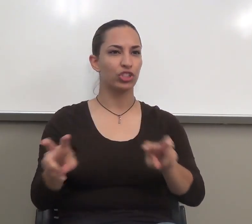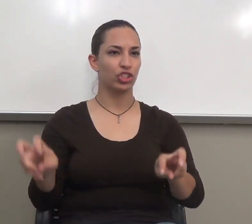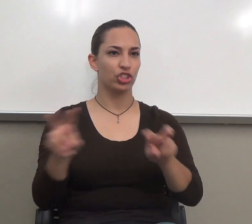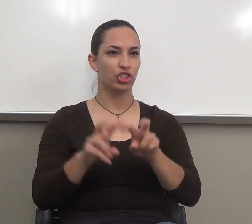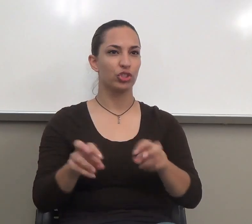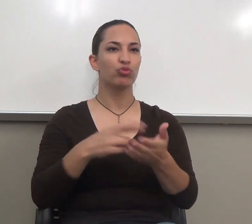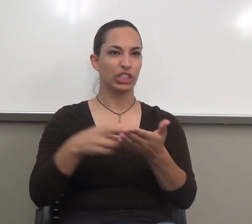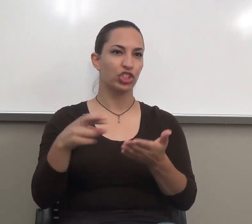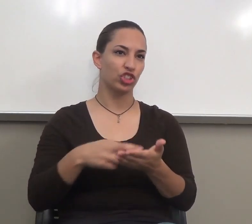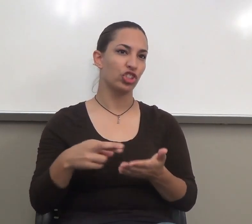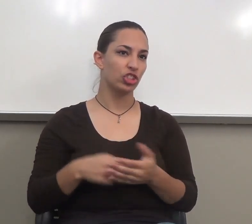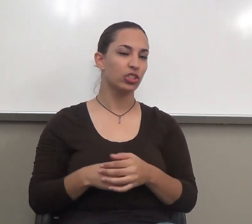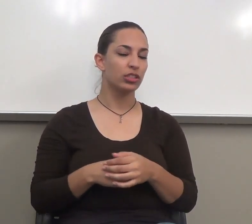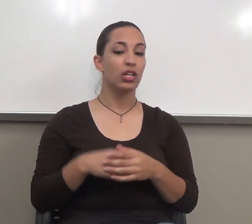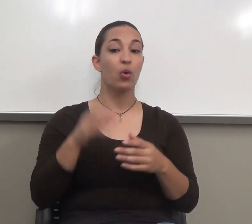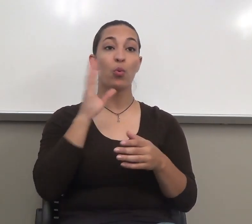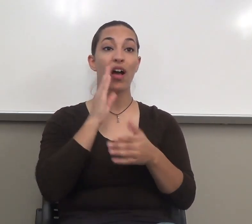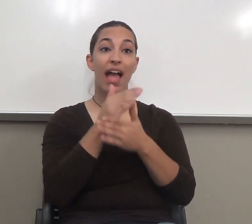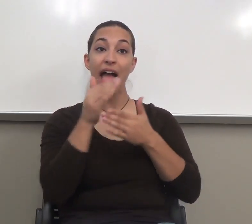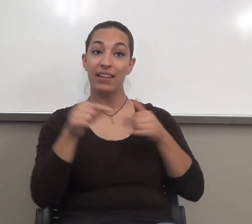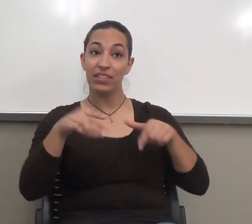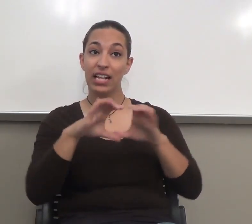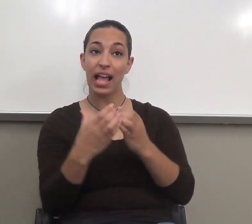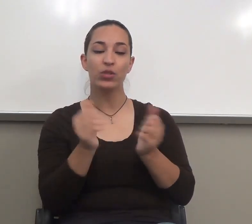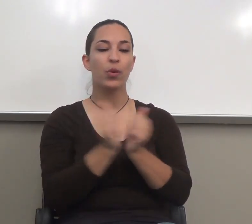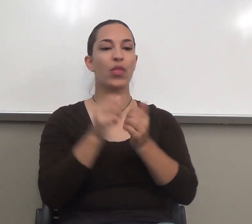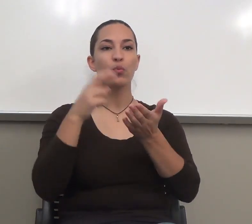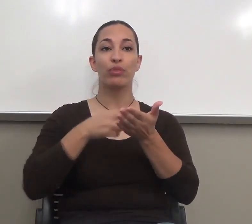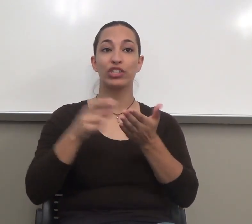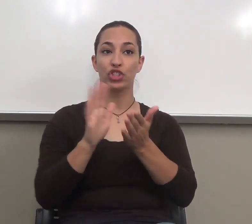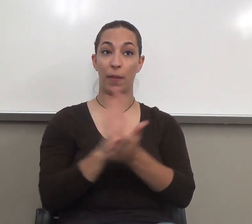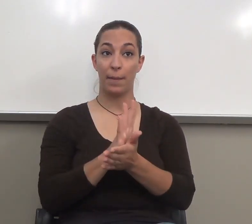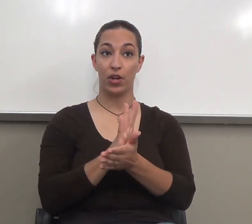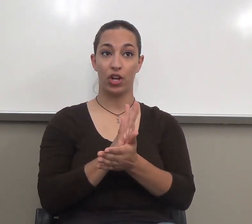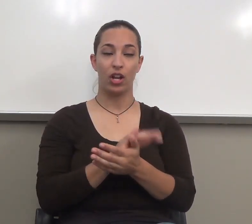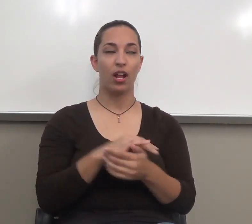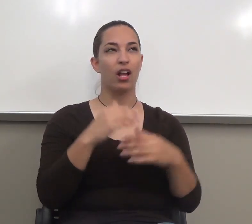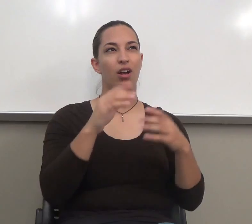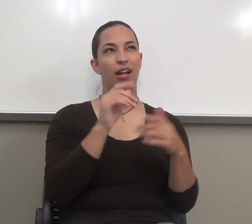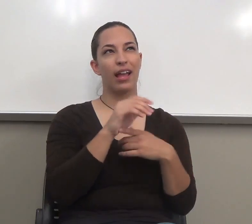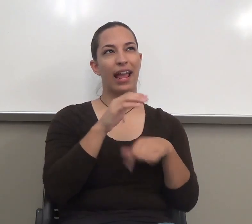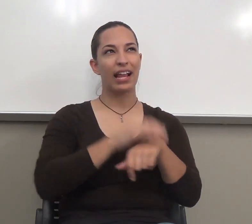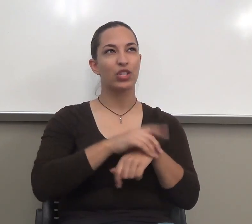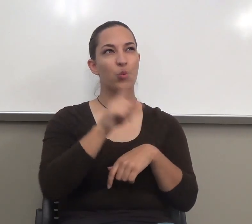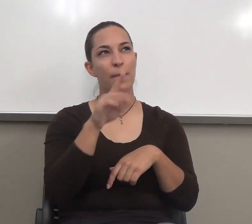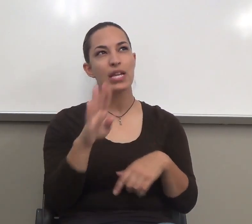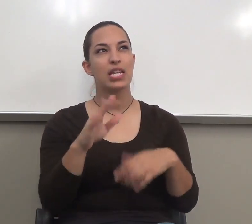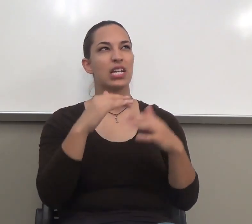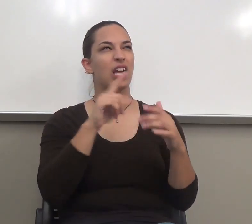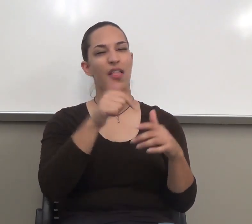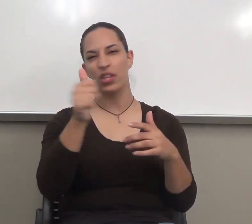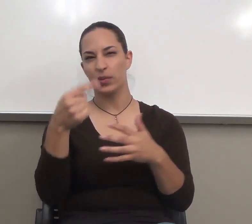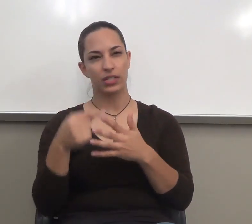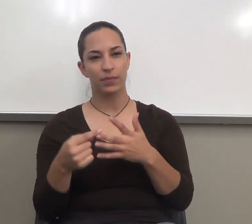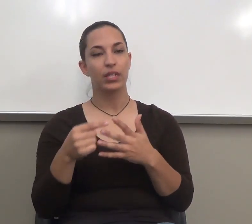paper because in 111, 1A, English 2, English 1B, you're going to do so many